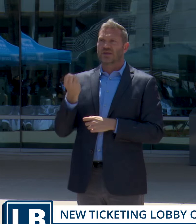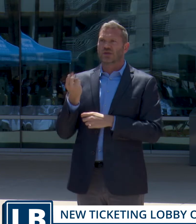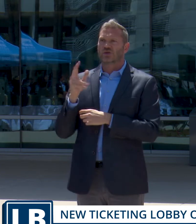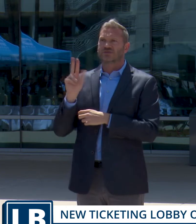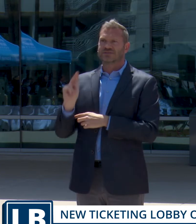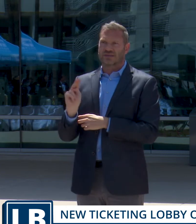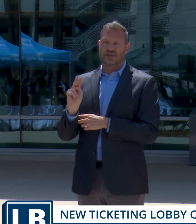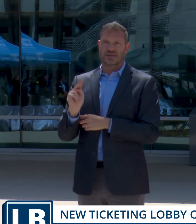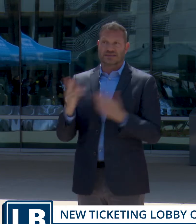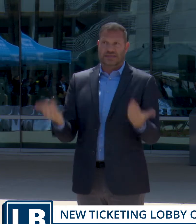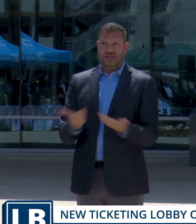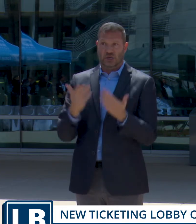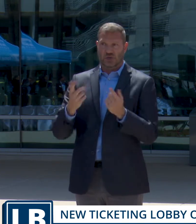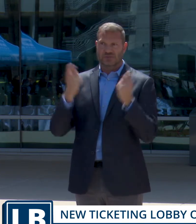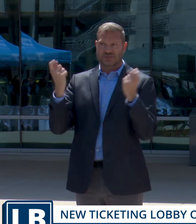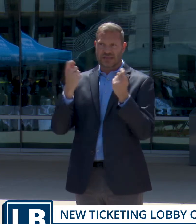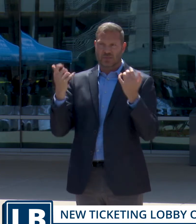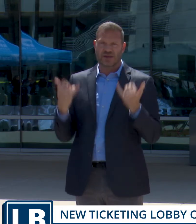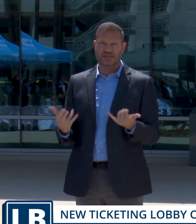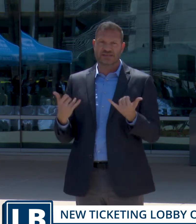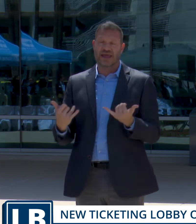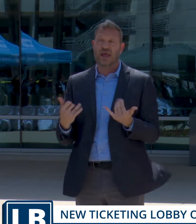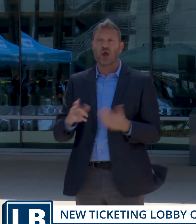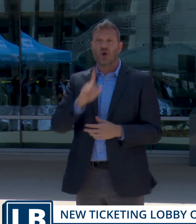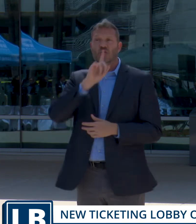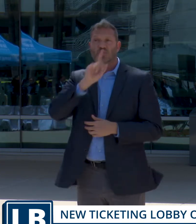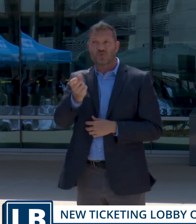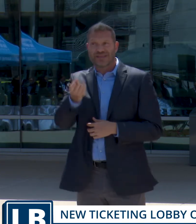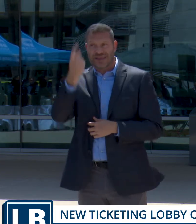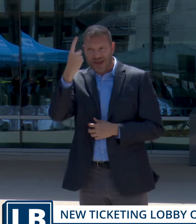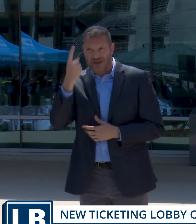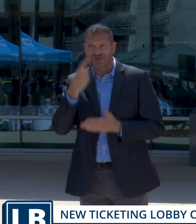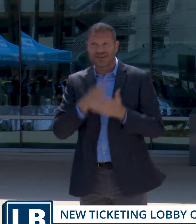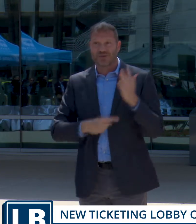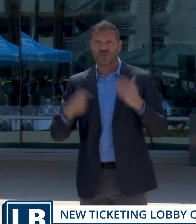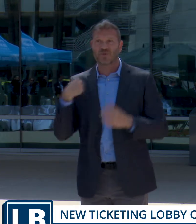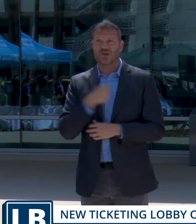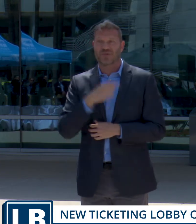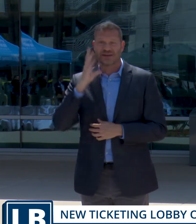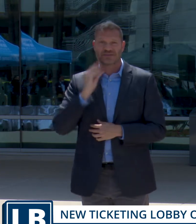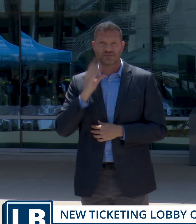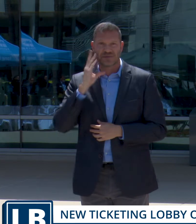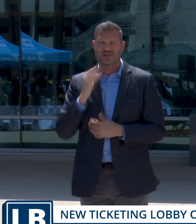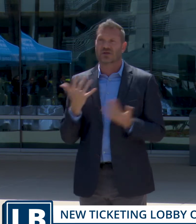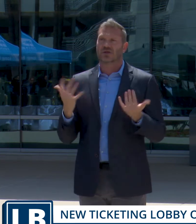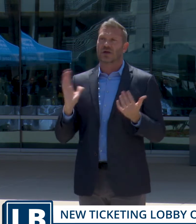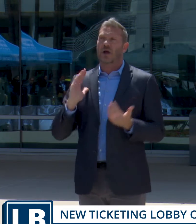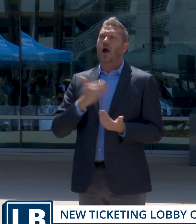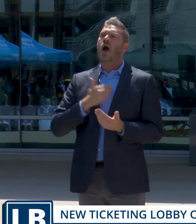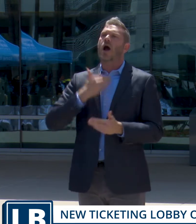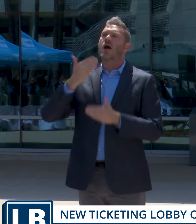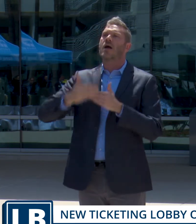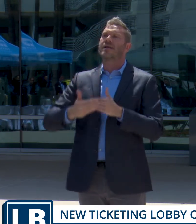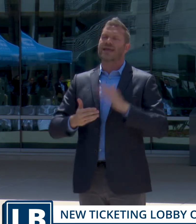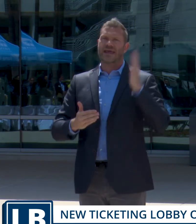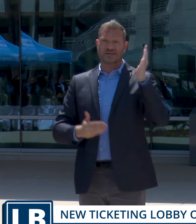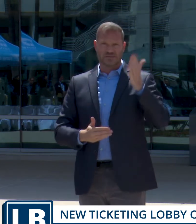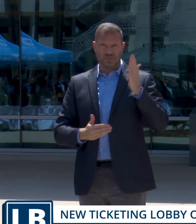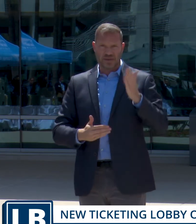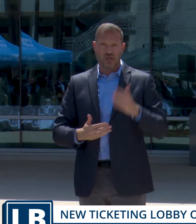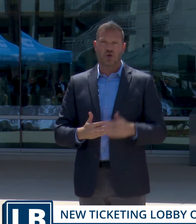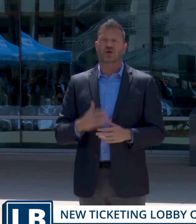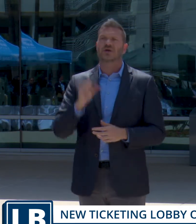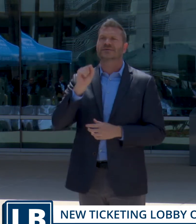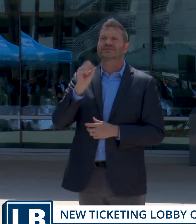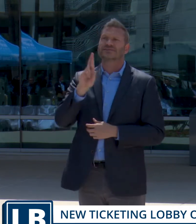today's accomplishments, really understands what we've been also going through. And so our next speaker, Senior VP